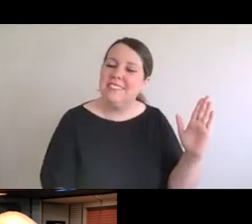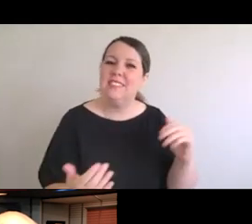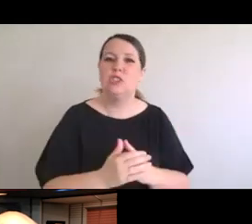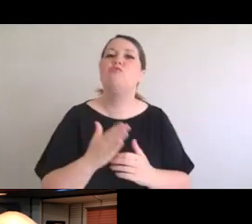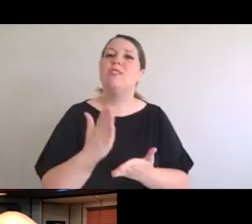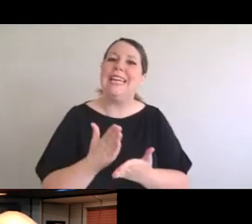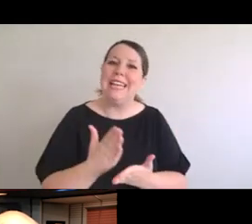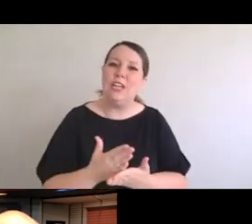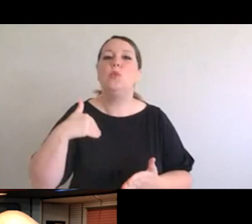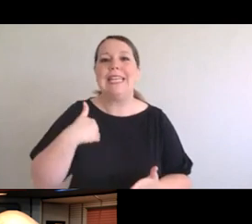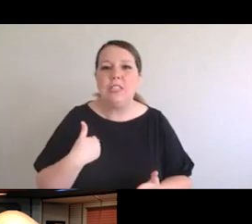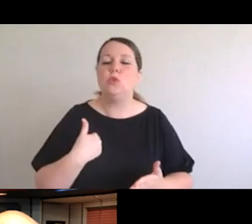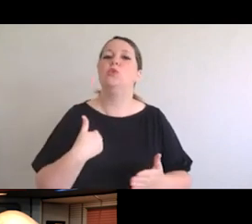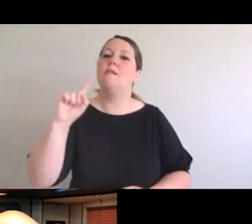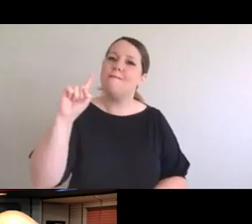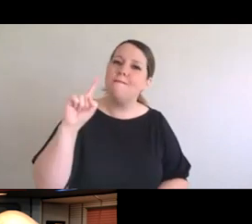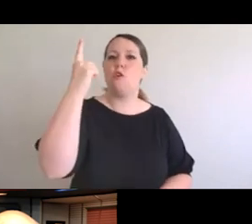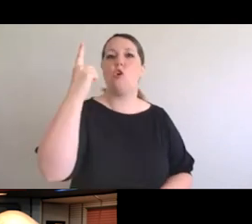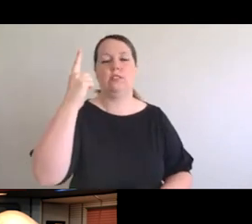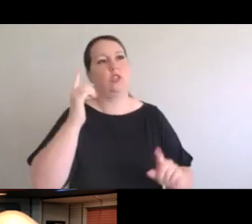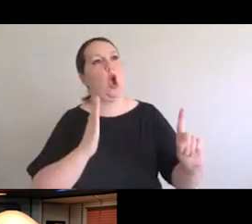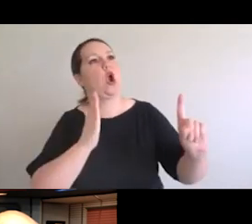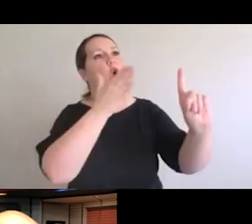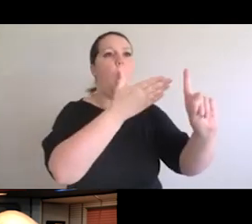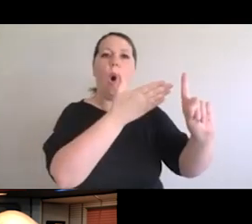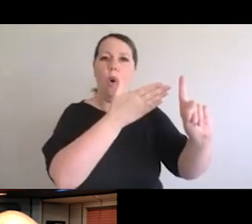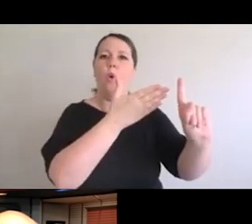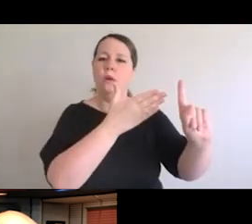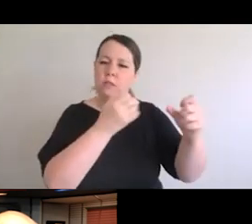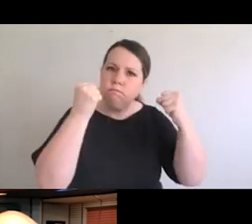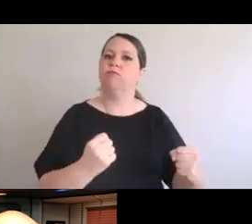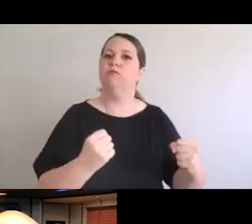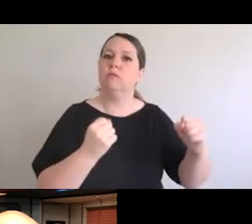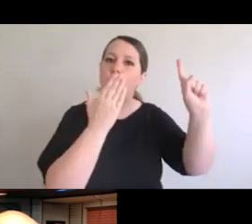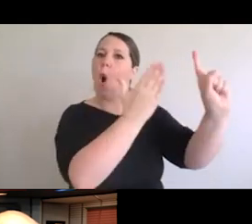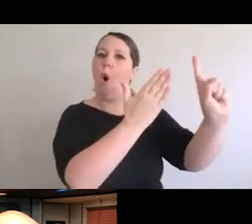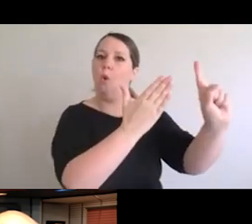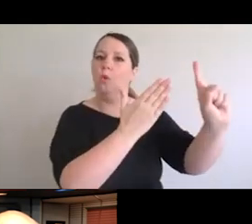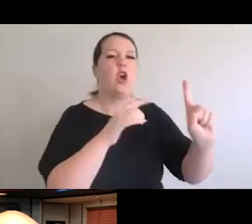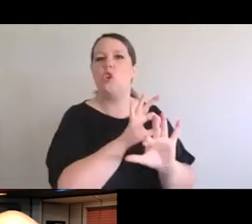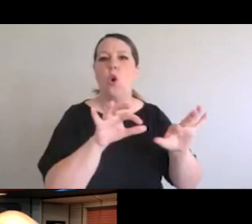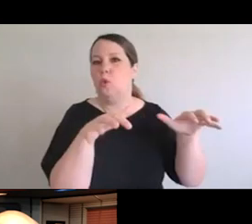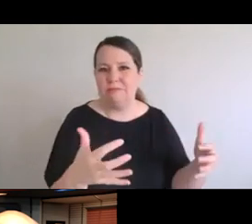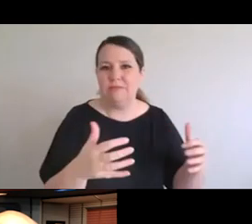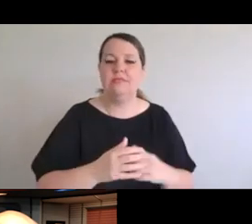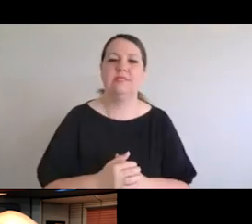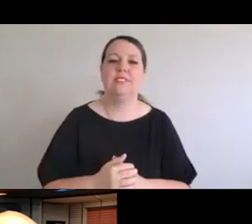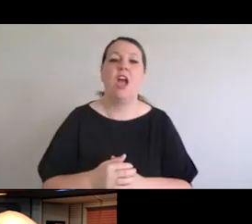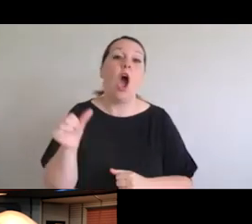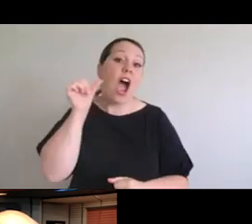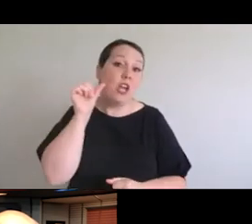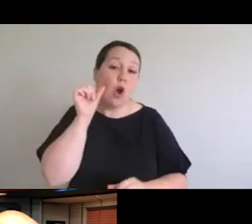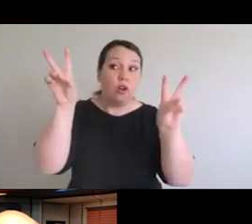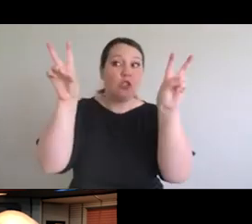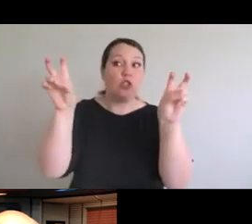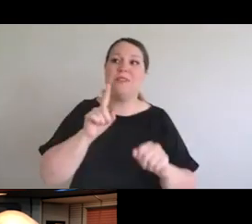more. I know that we believe in nothing about us without us, but frankly, give me a break.